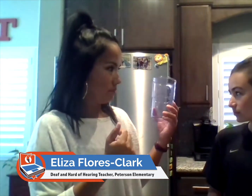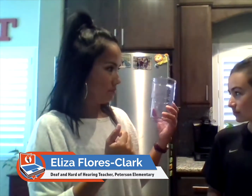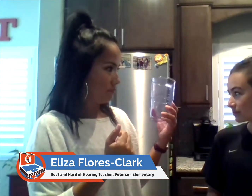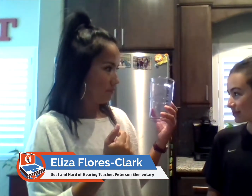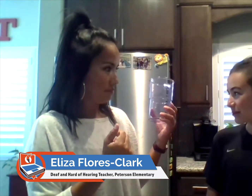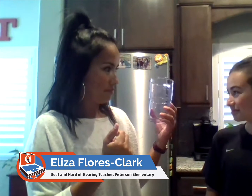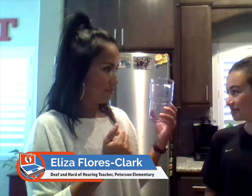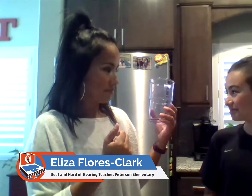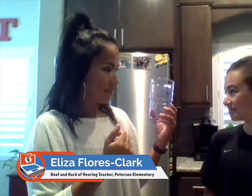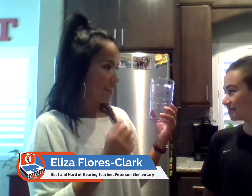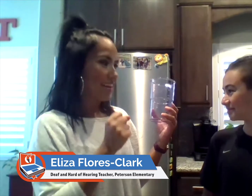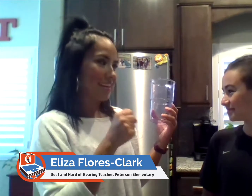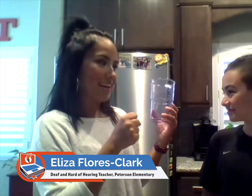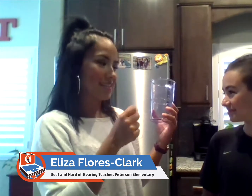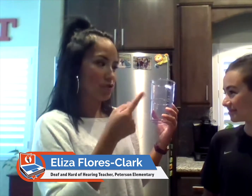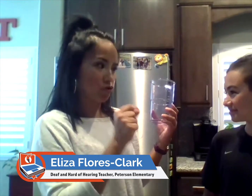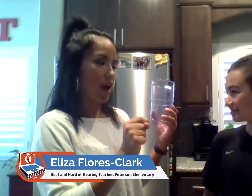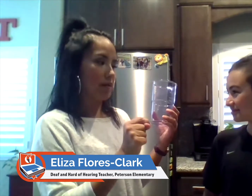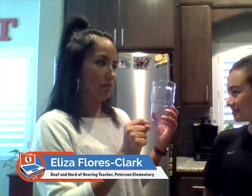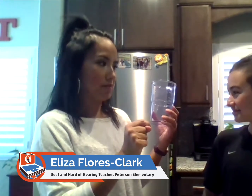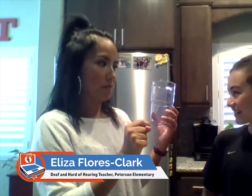No. Yes, let's try.